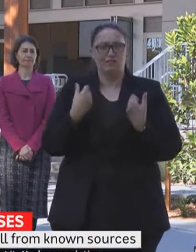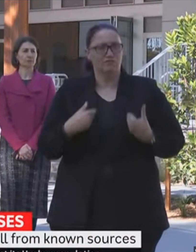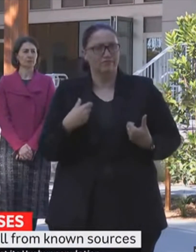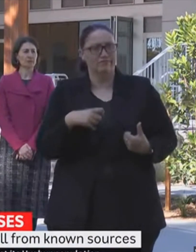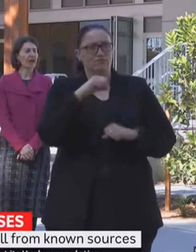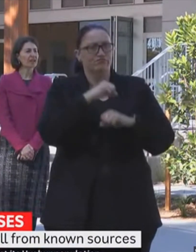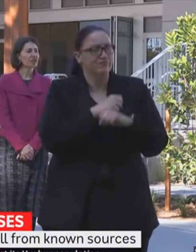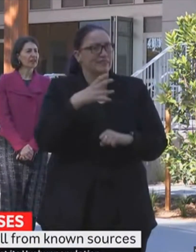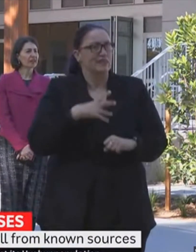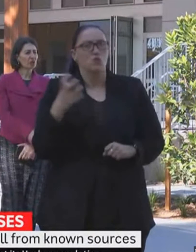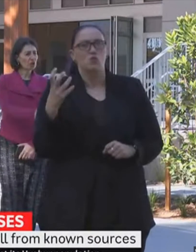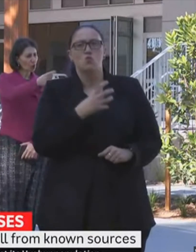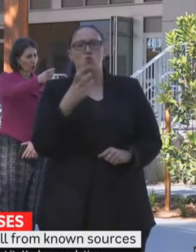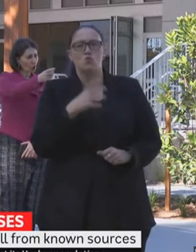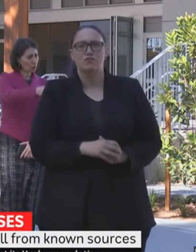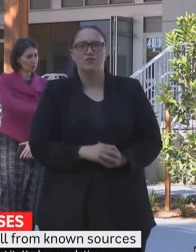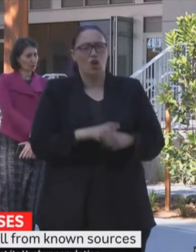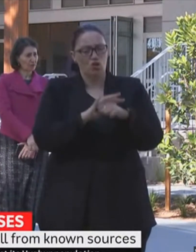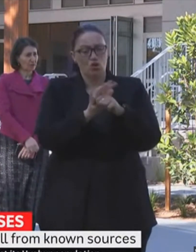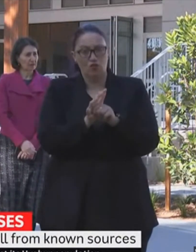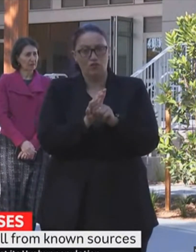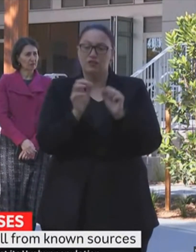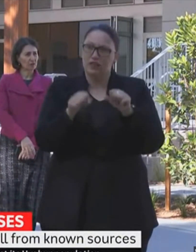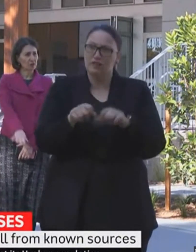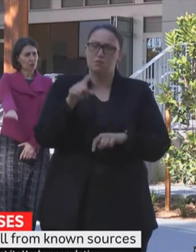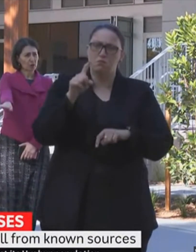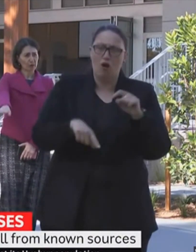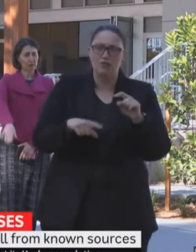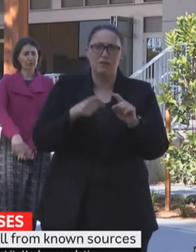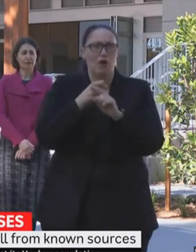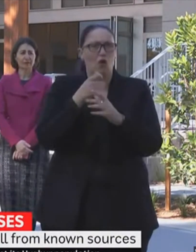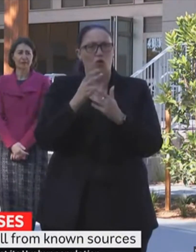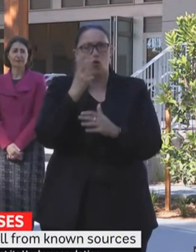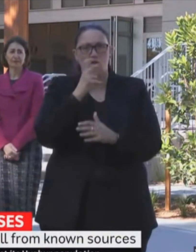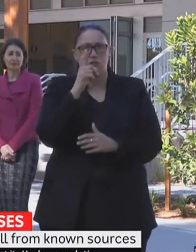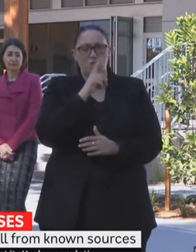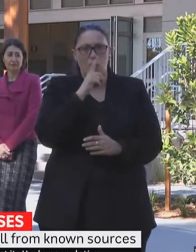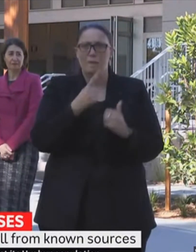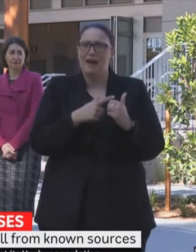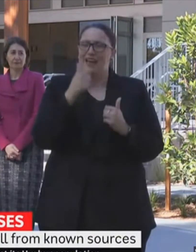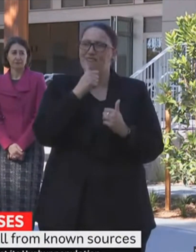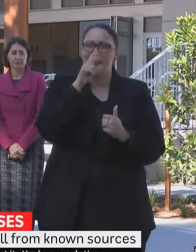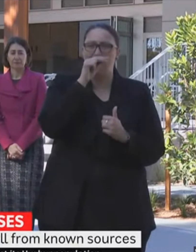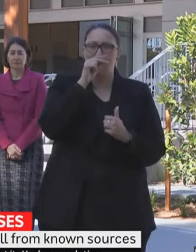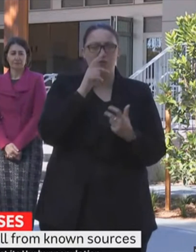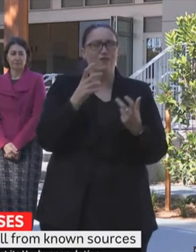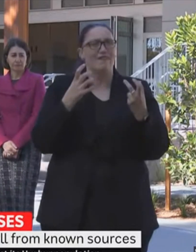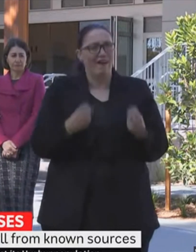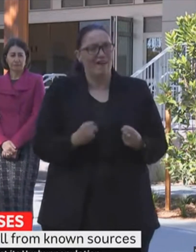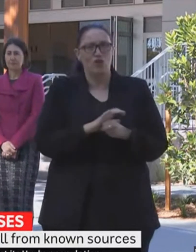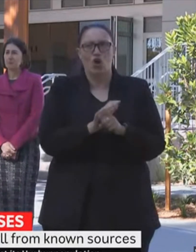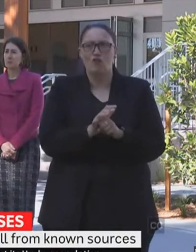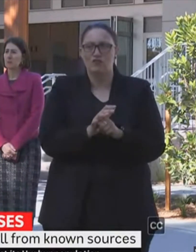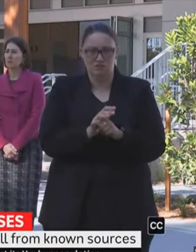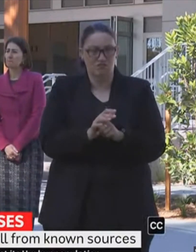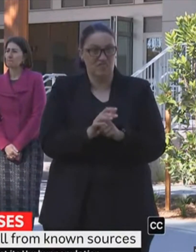on elderly, it is a numbers game. And if young people are infected with COVID, a small number of